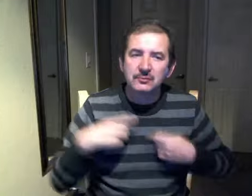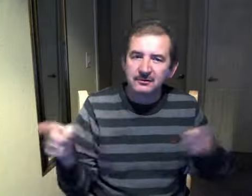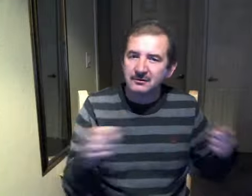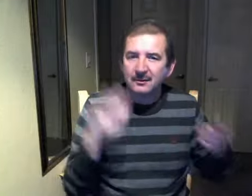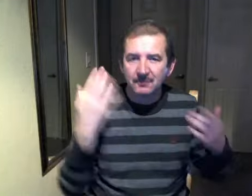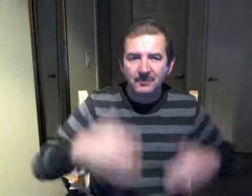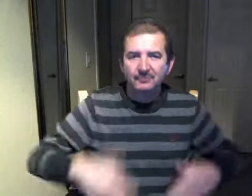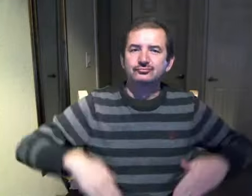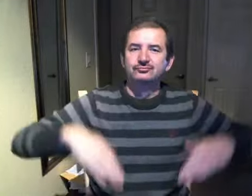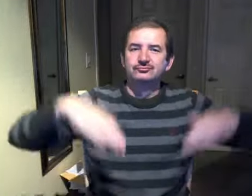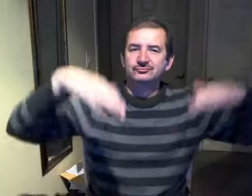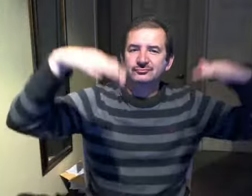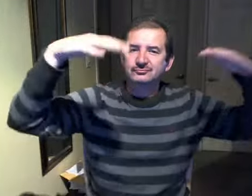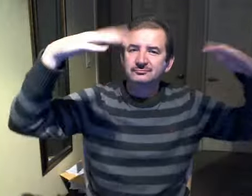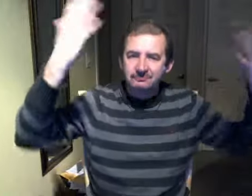But Thank